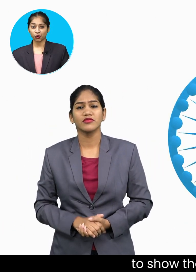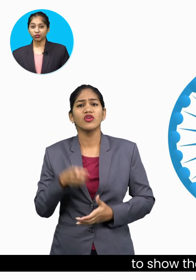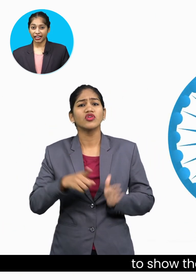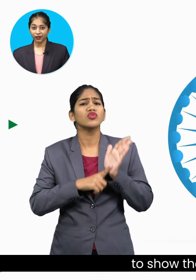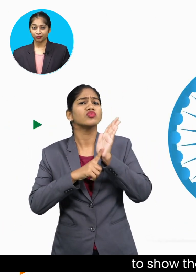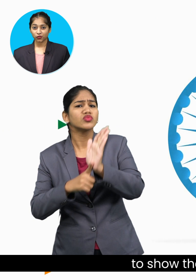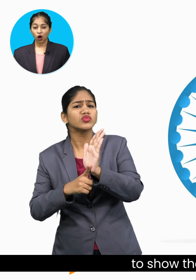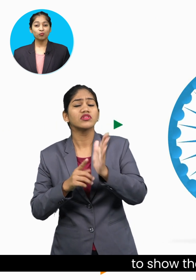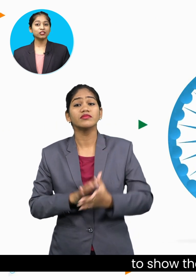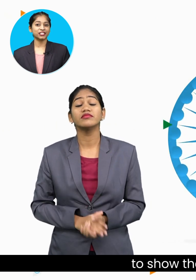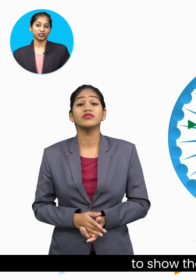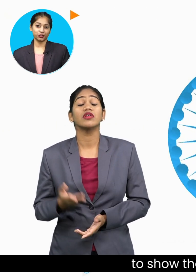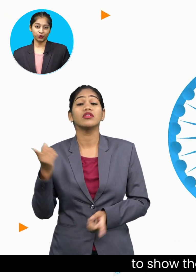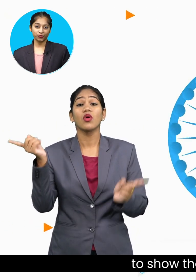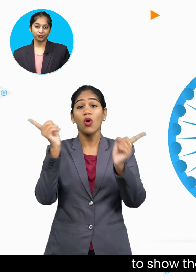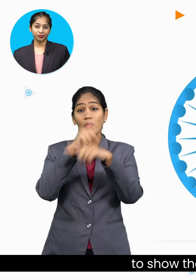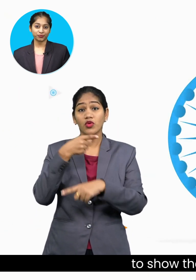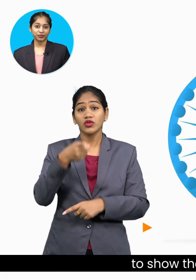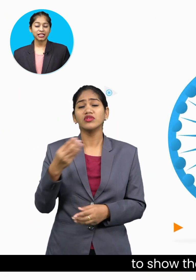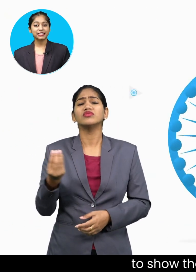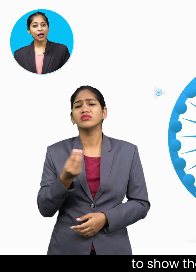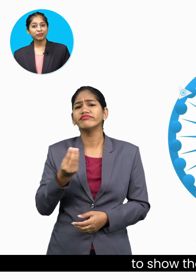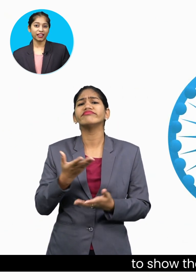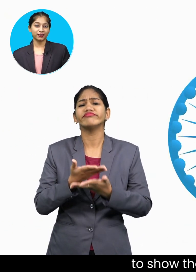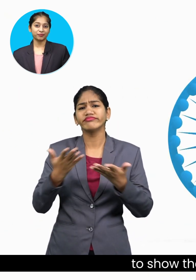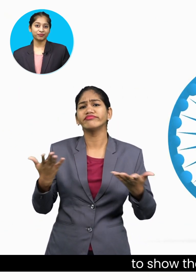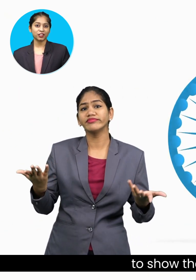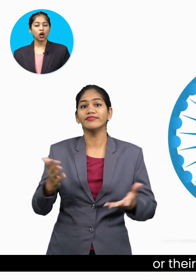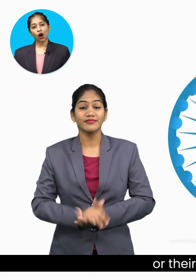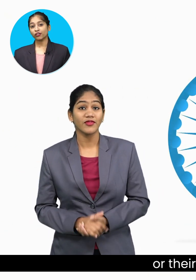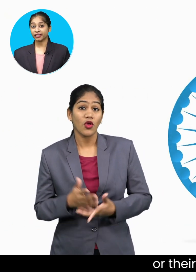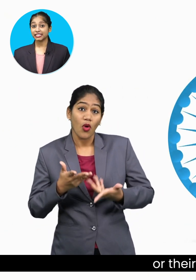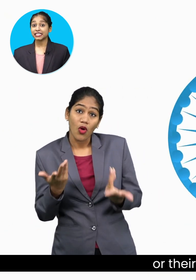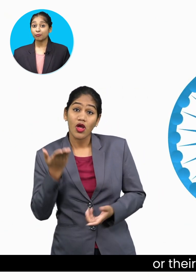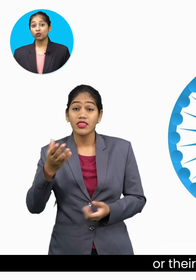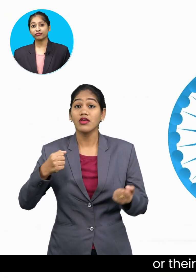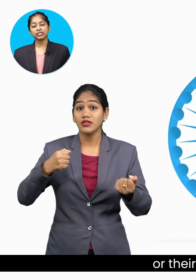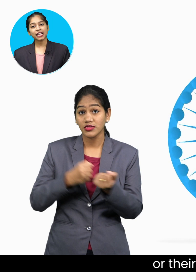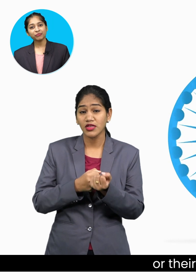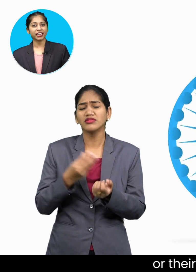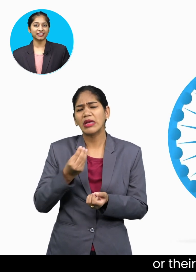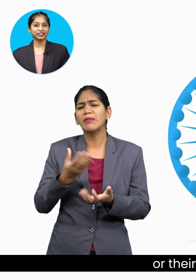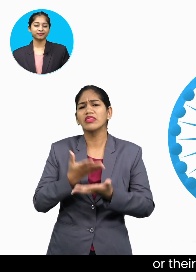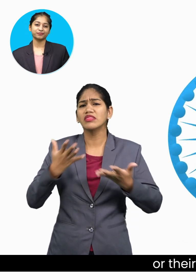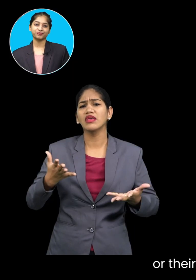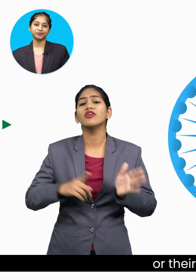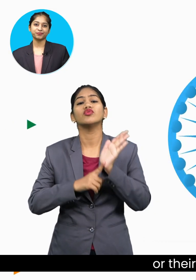to show their opposition to something or their support for